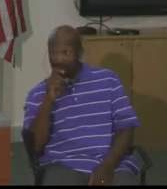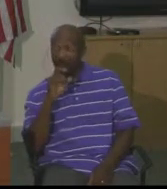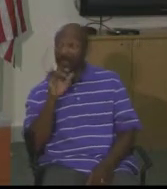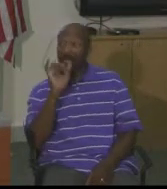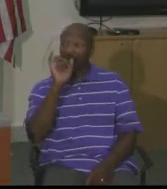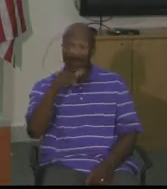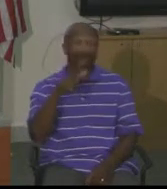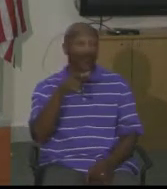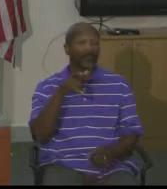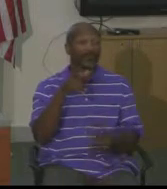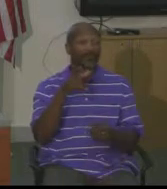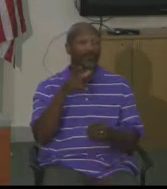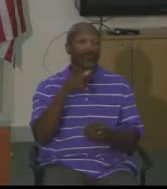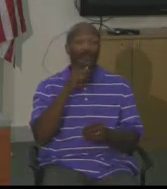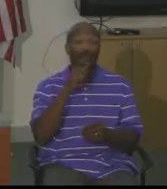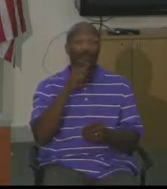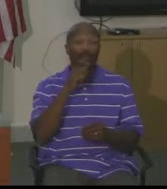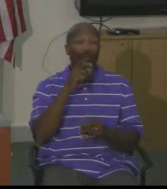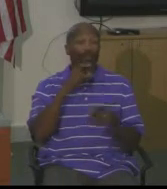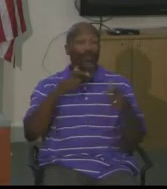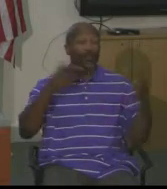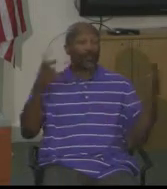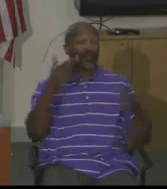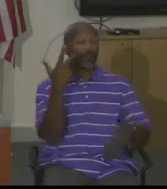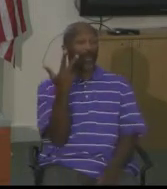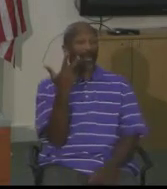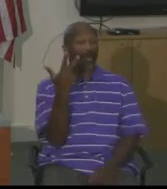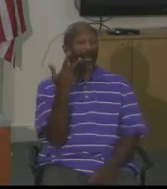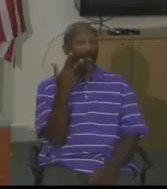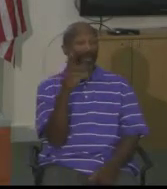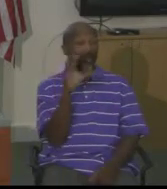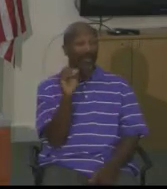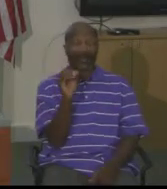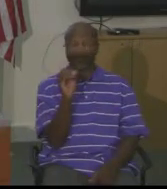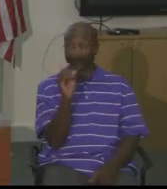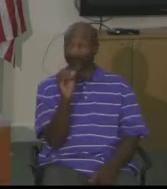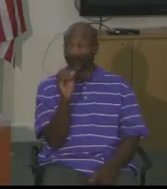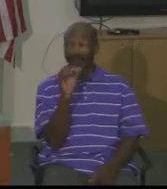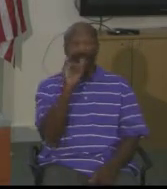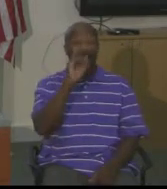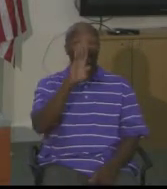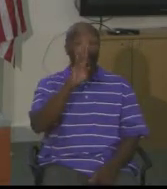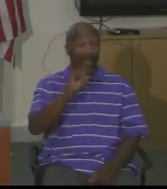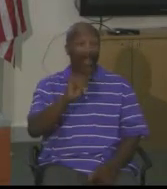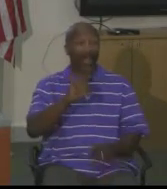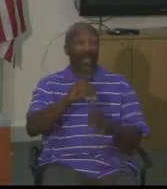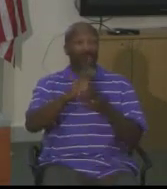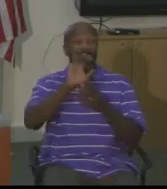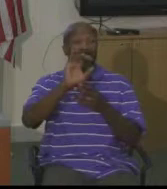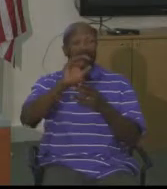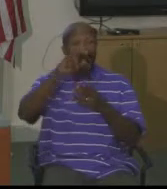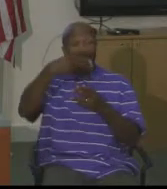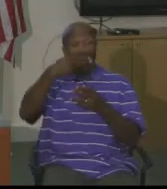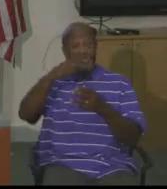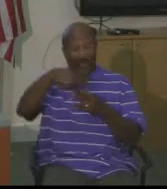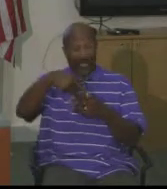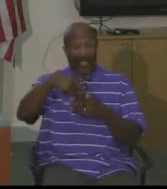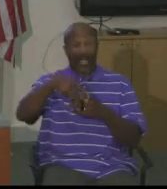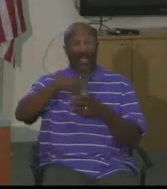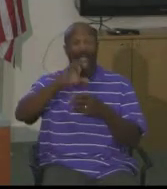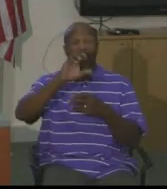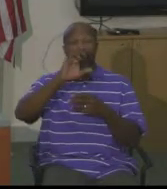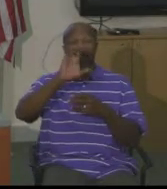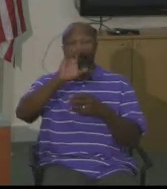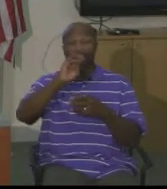It was promoted by the Big Three in 1998. IBM, HP, and Compaq. Notice Dell wasn't